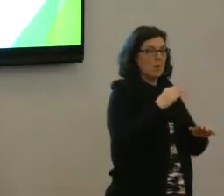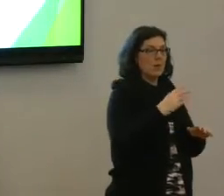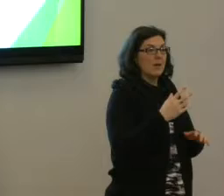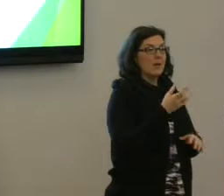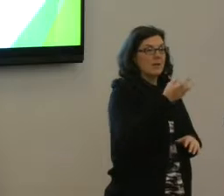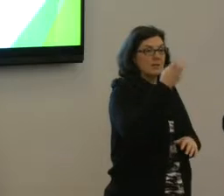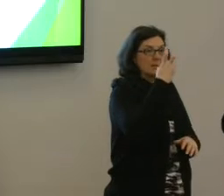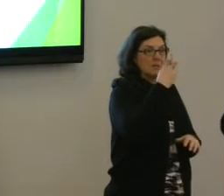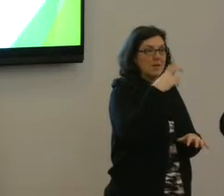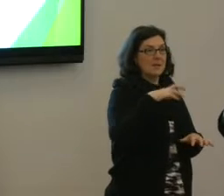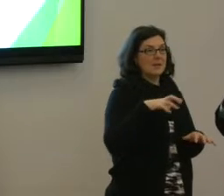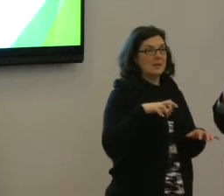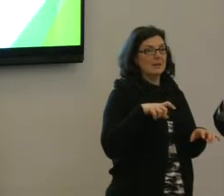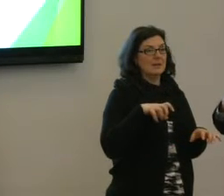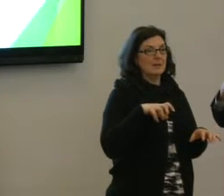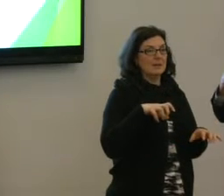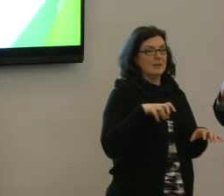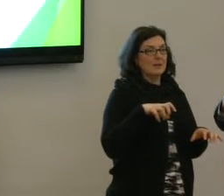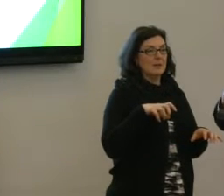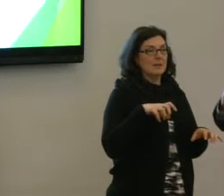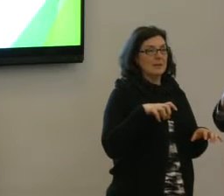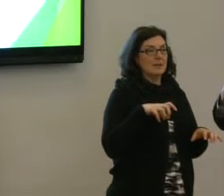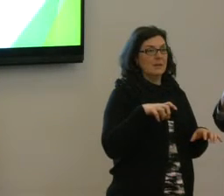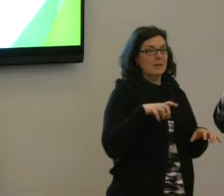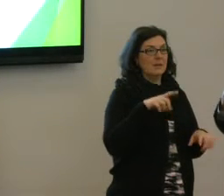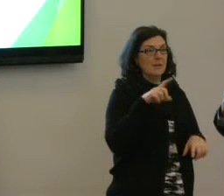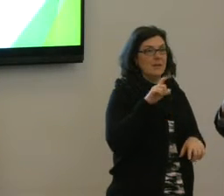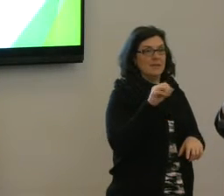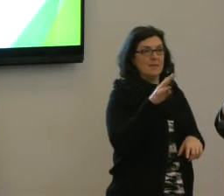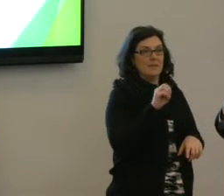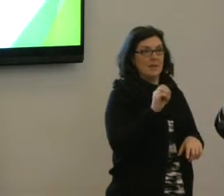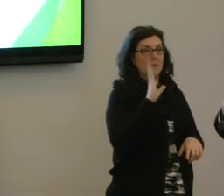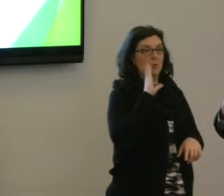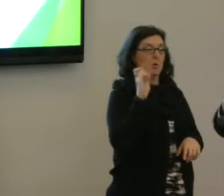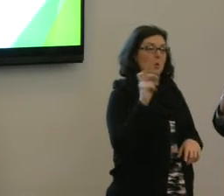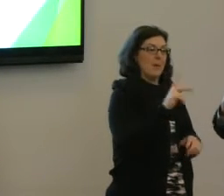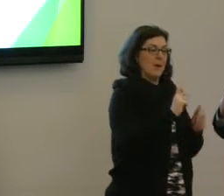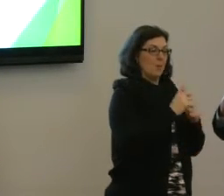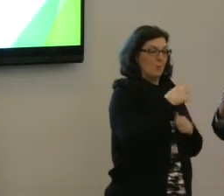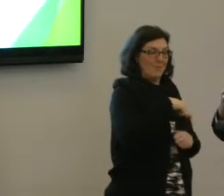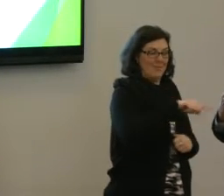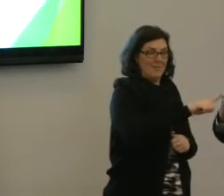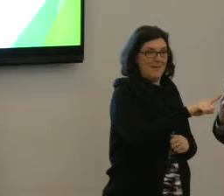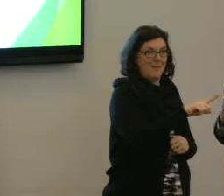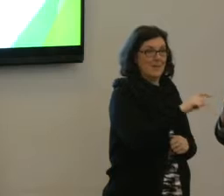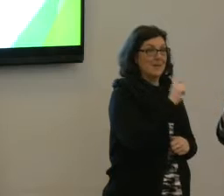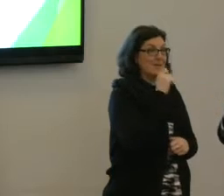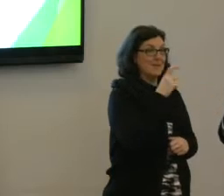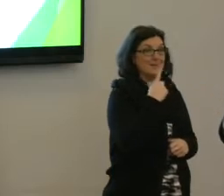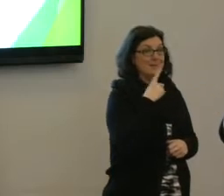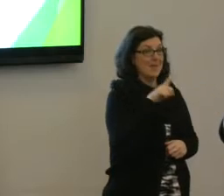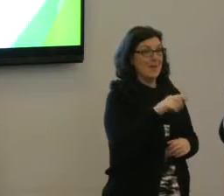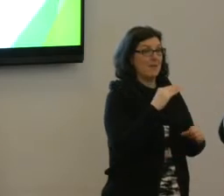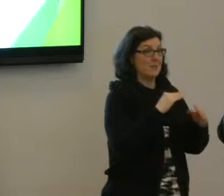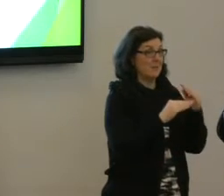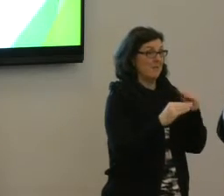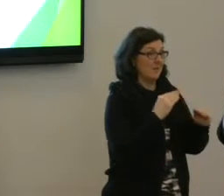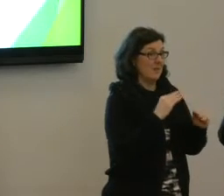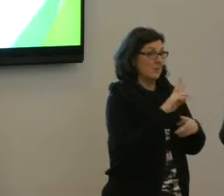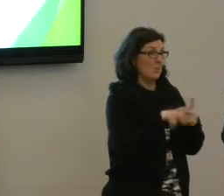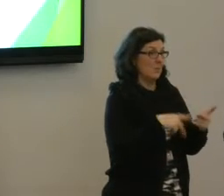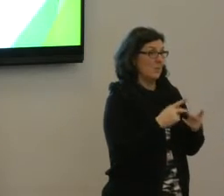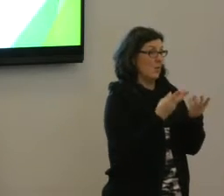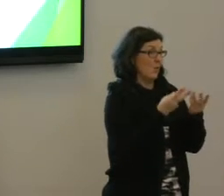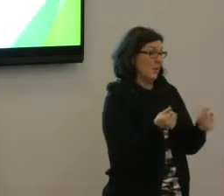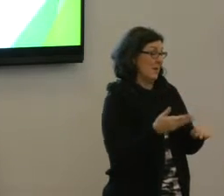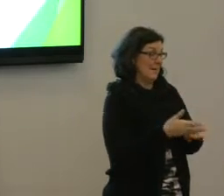shall go with them back to reestablish that community. Doesn't say they got to be fixed before they go back or be